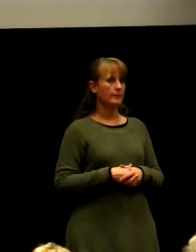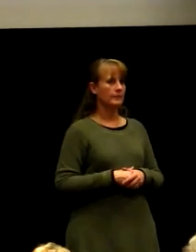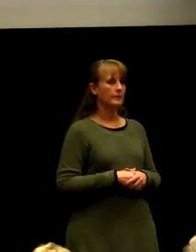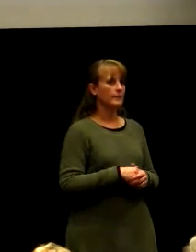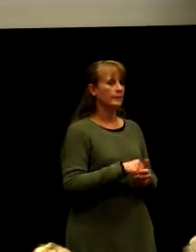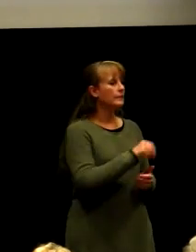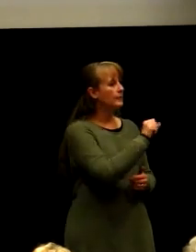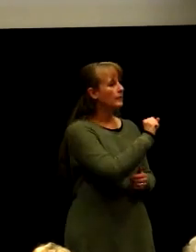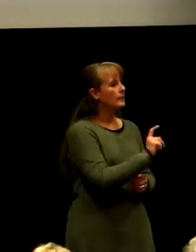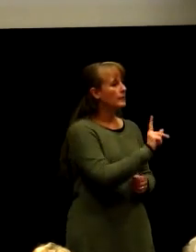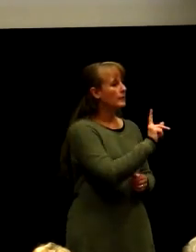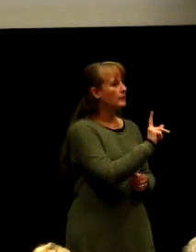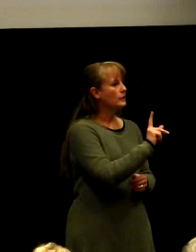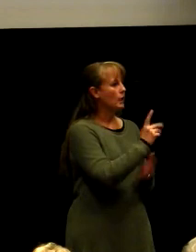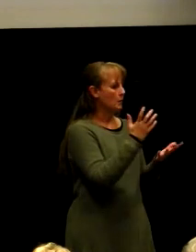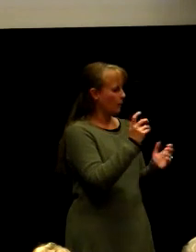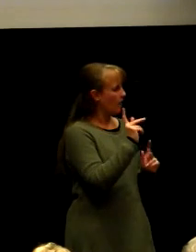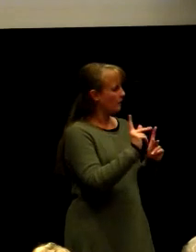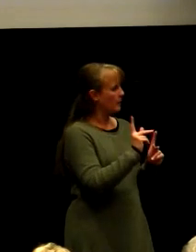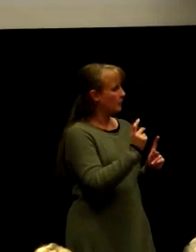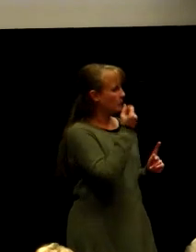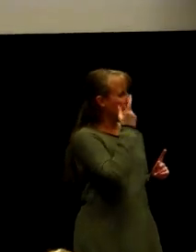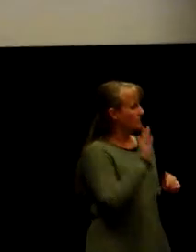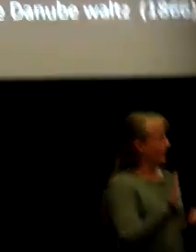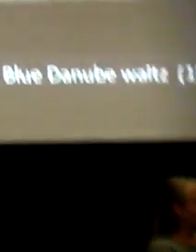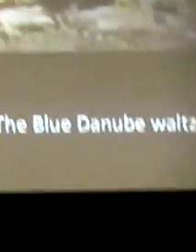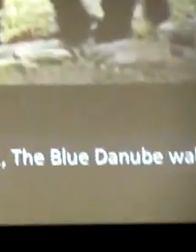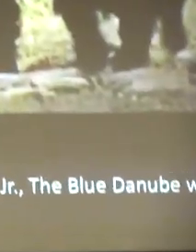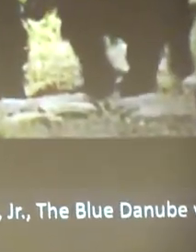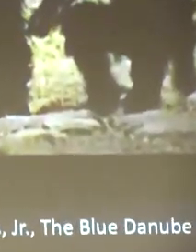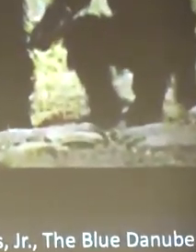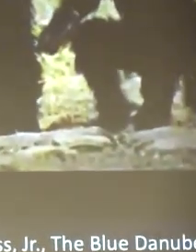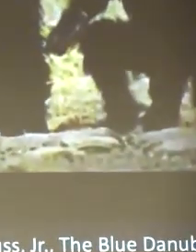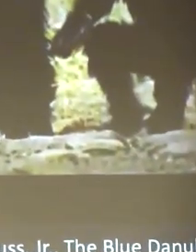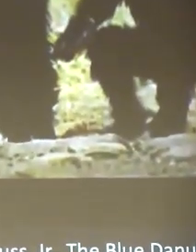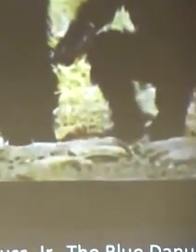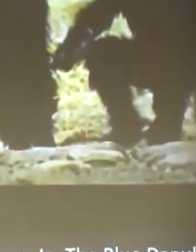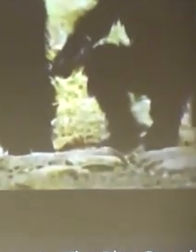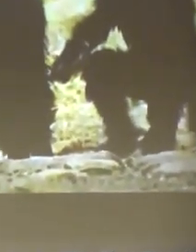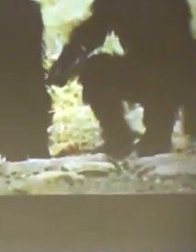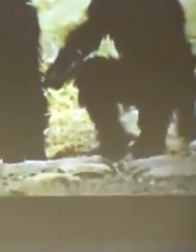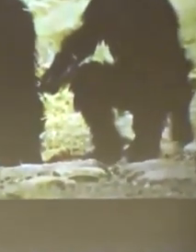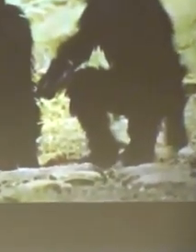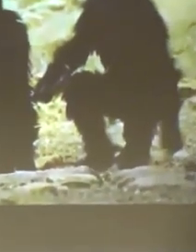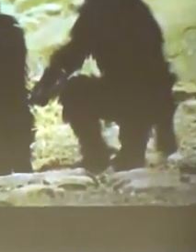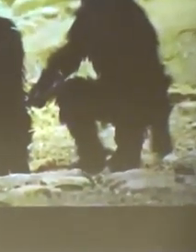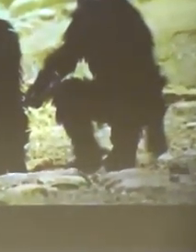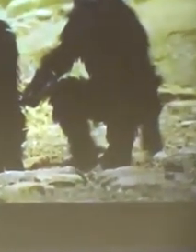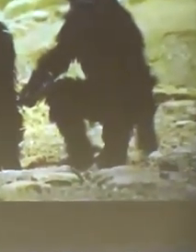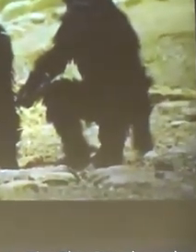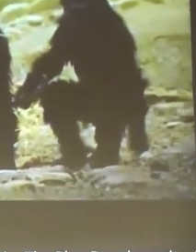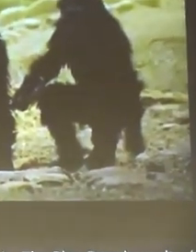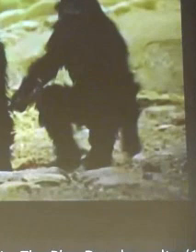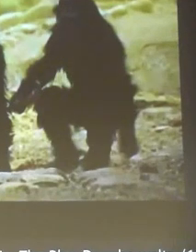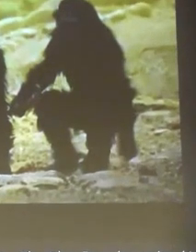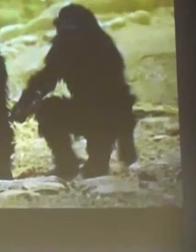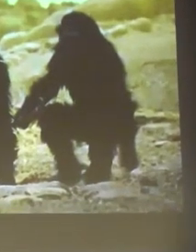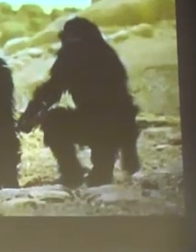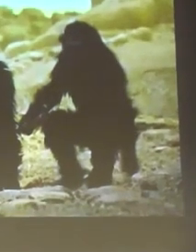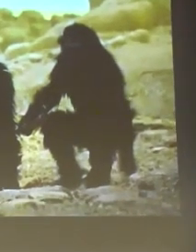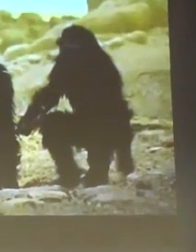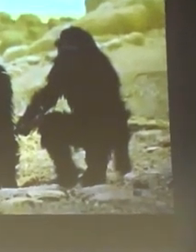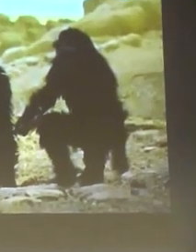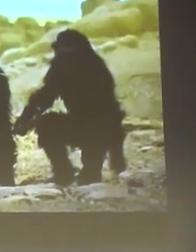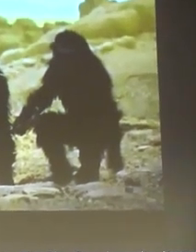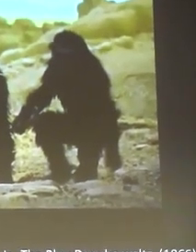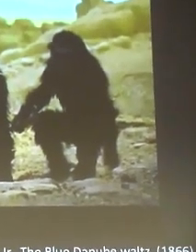Kubrick encouraged interpretation of his film, and so did Clark. Clark said he wanted us to think, and not necessarily the way that he and